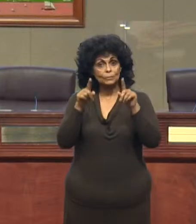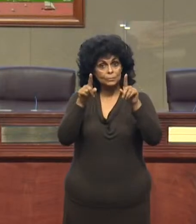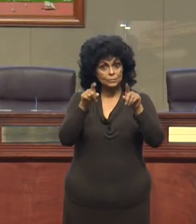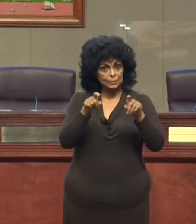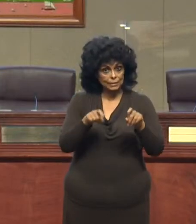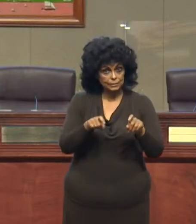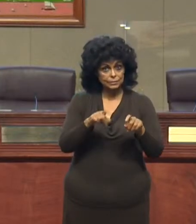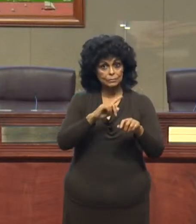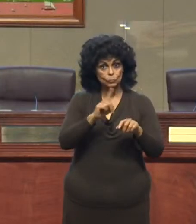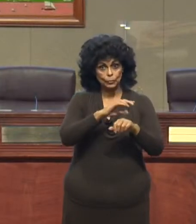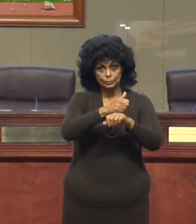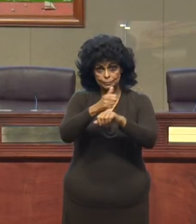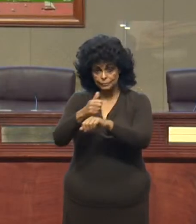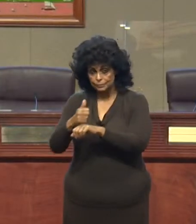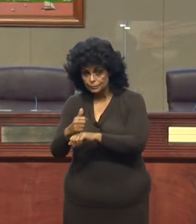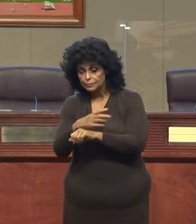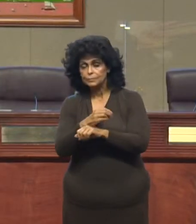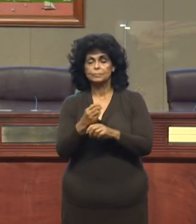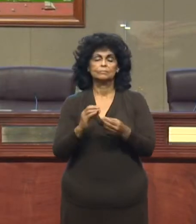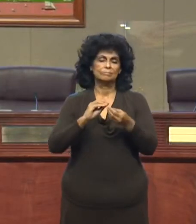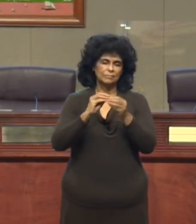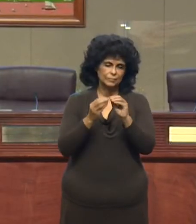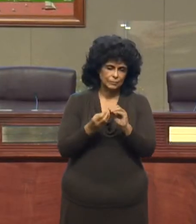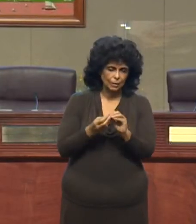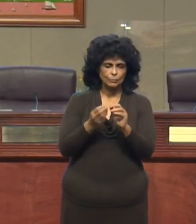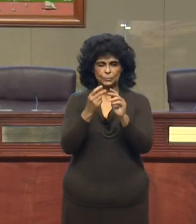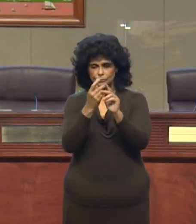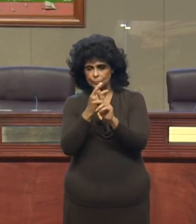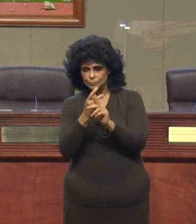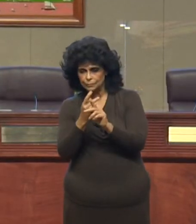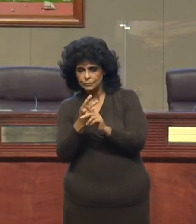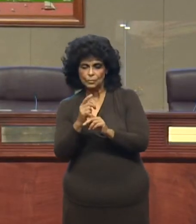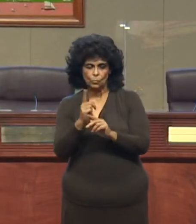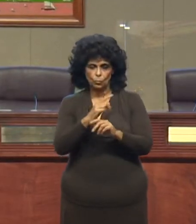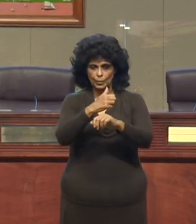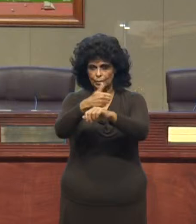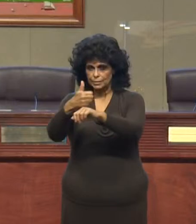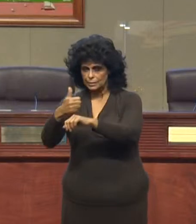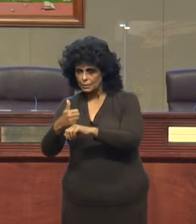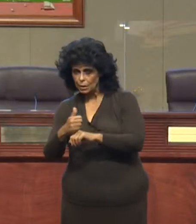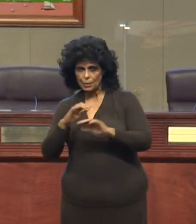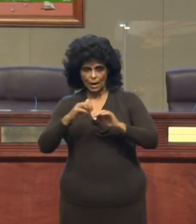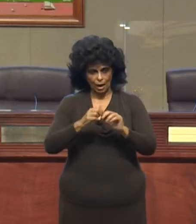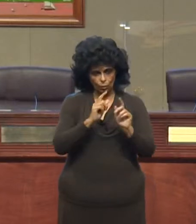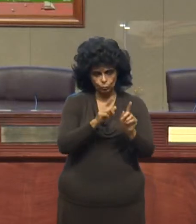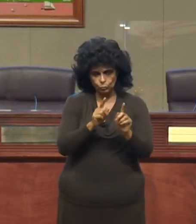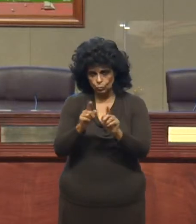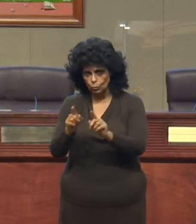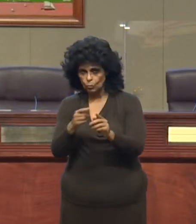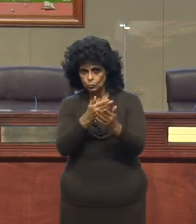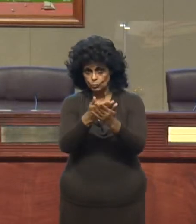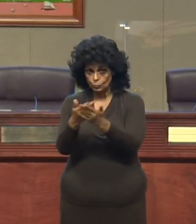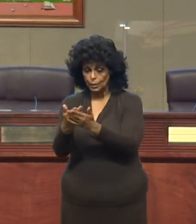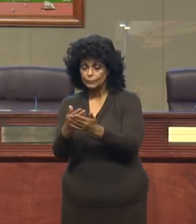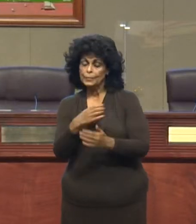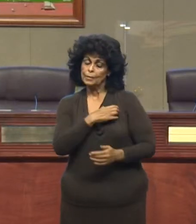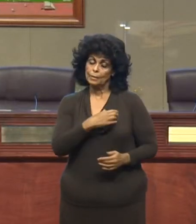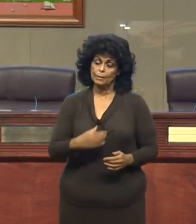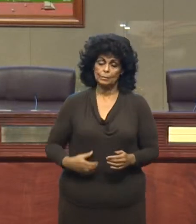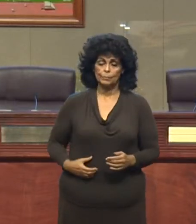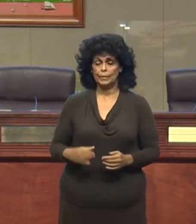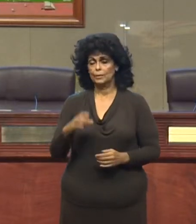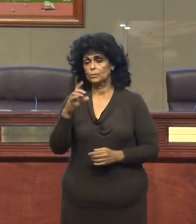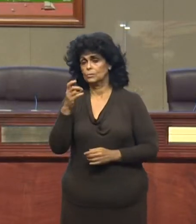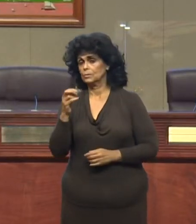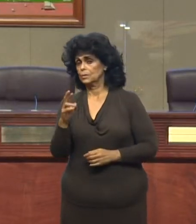rates, vaccination locations, and how to get there, and other details as well. Orlando Mayor Buddy Dyer could not be here with